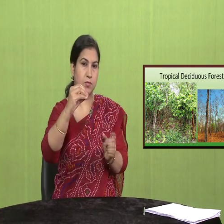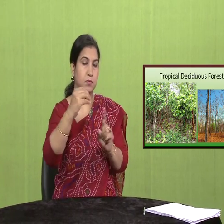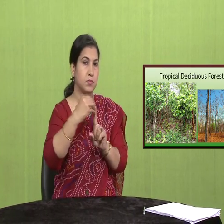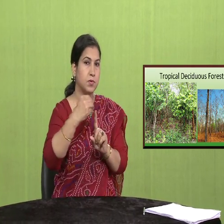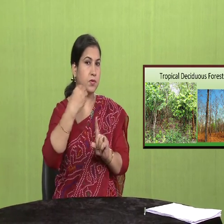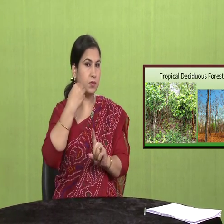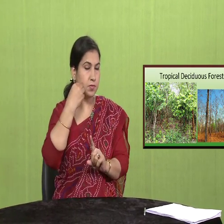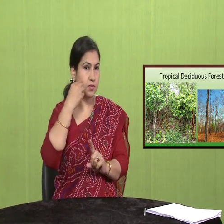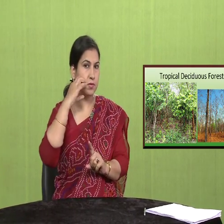deciduous forests.